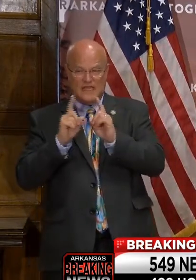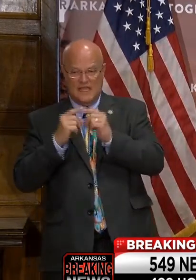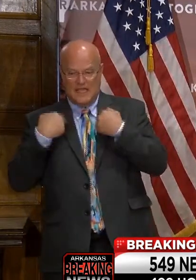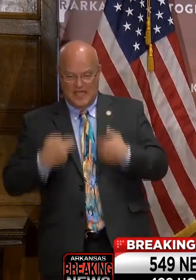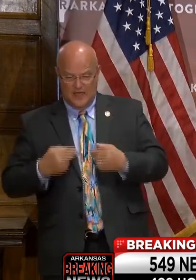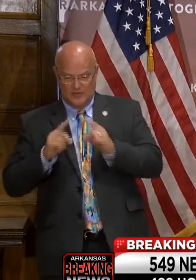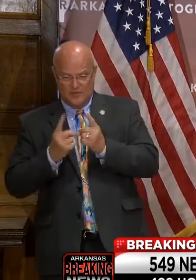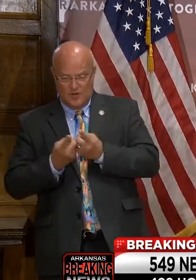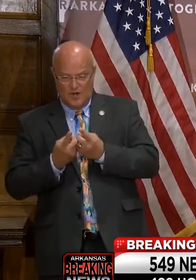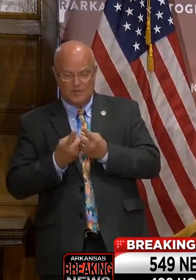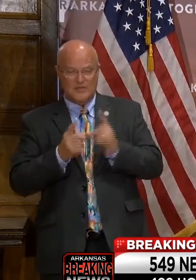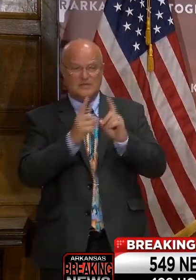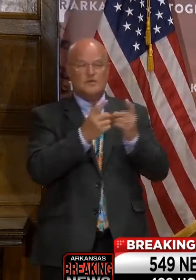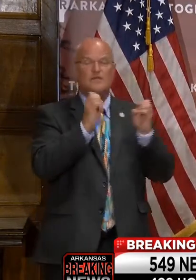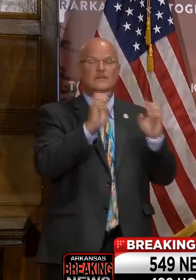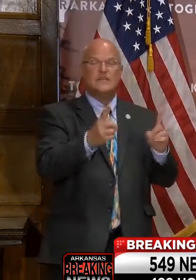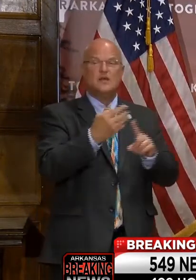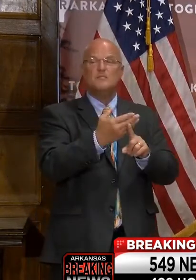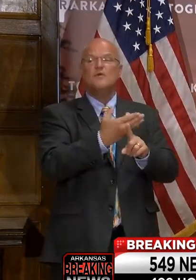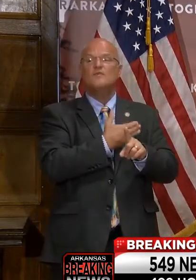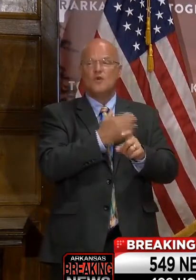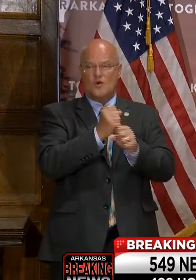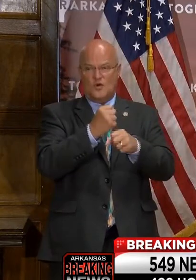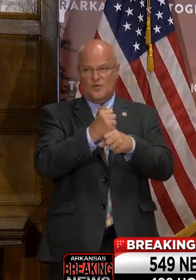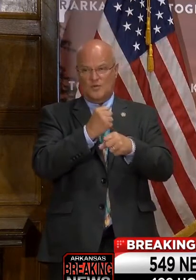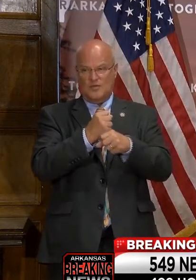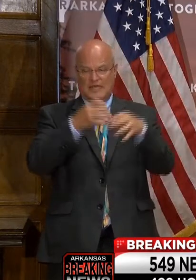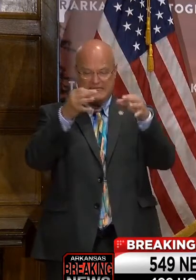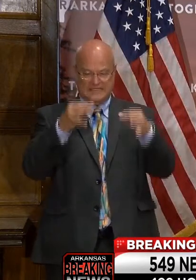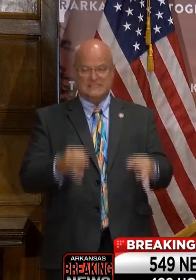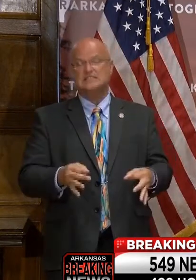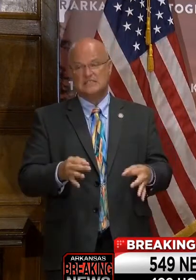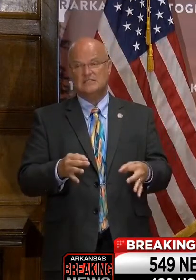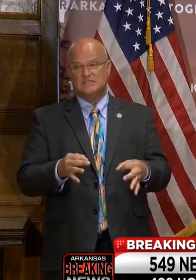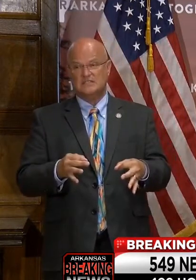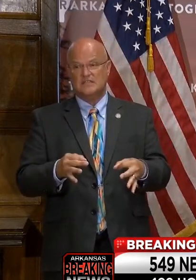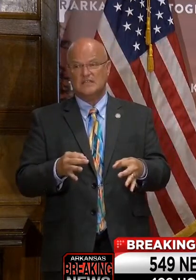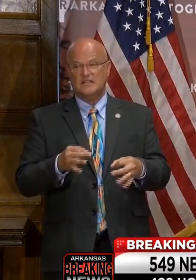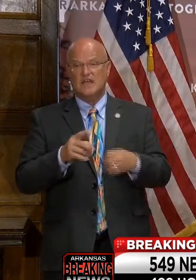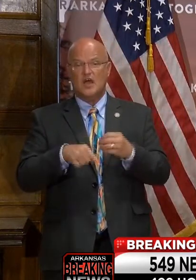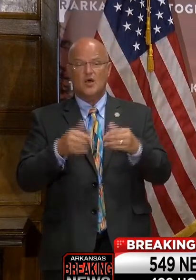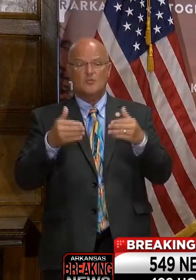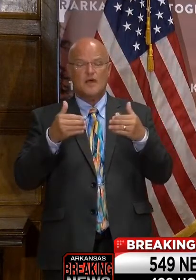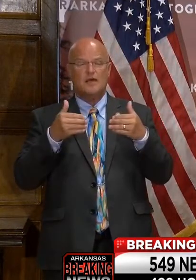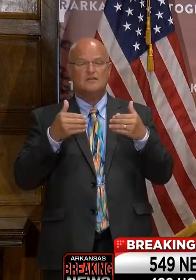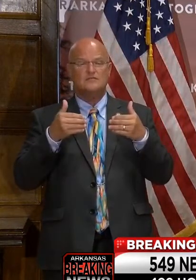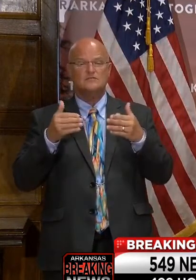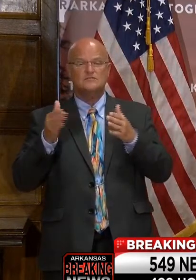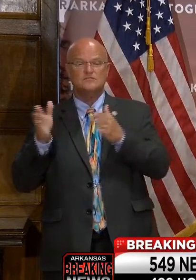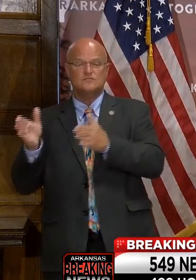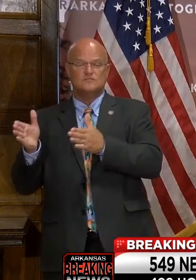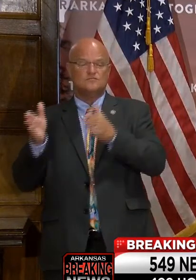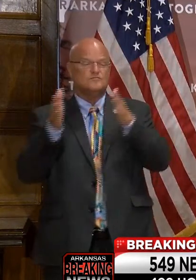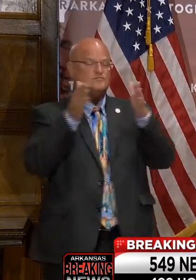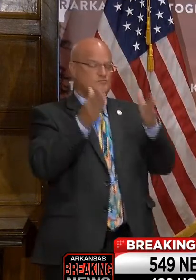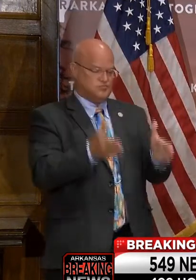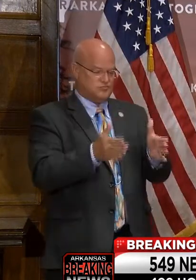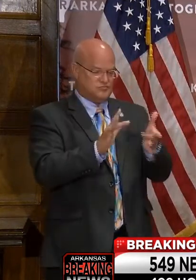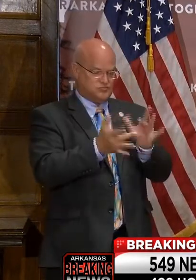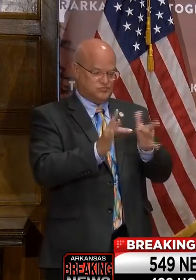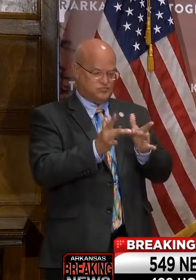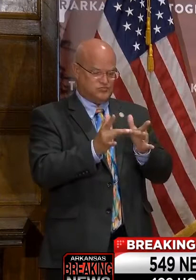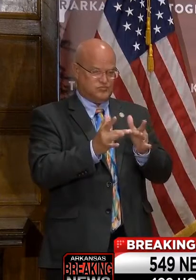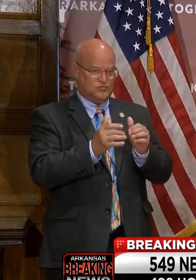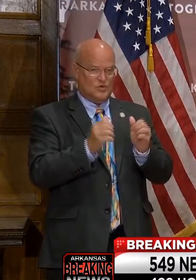and with the Department of Education before they would make a decision to move totally to virtual learning with